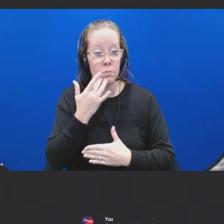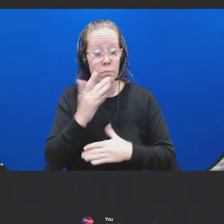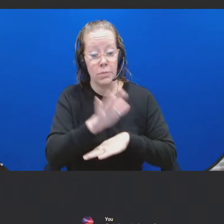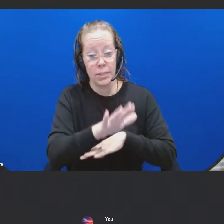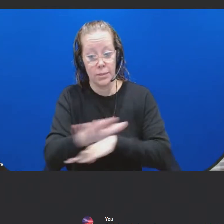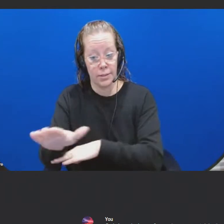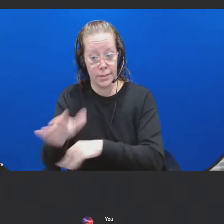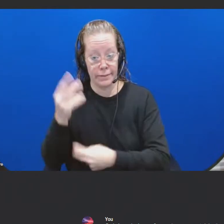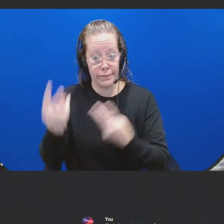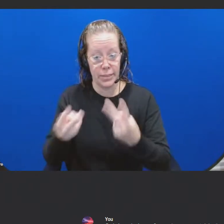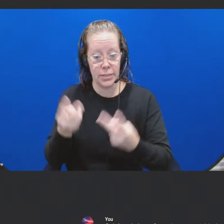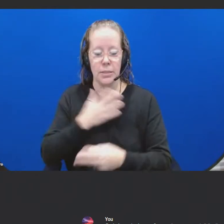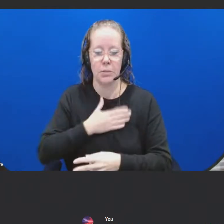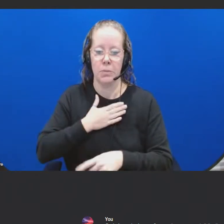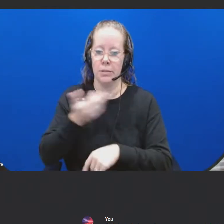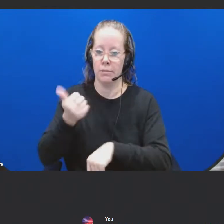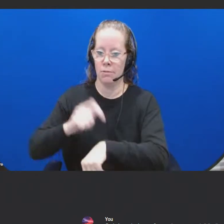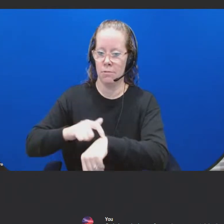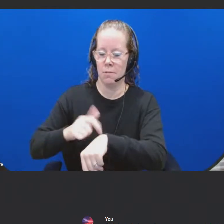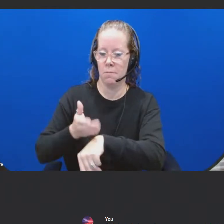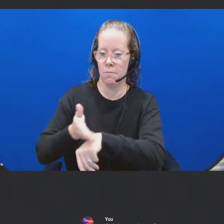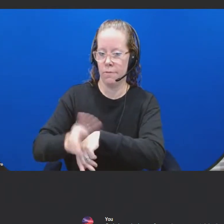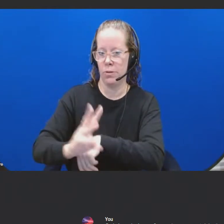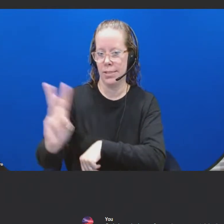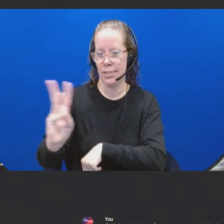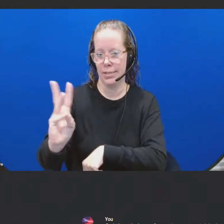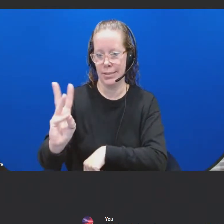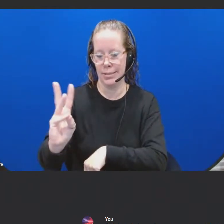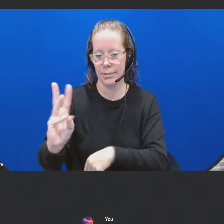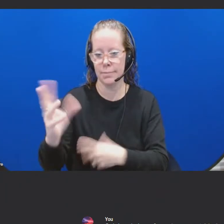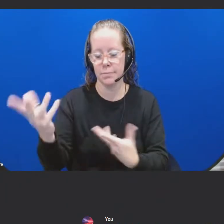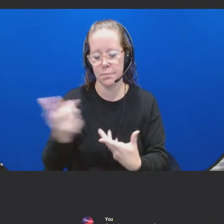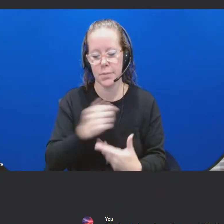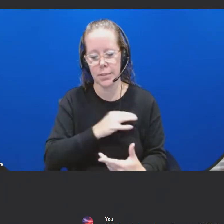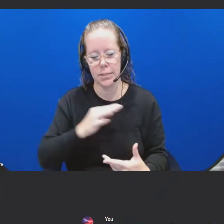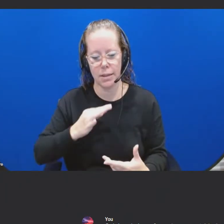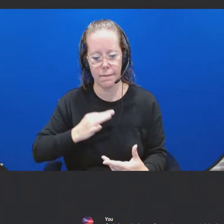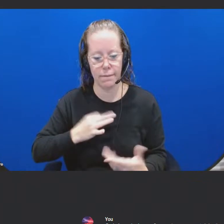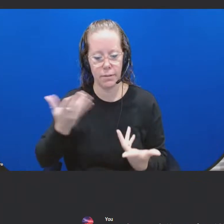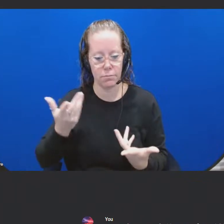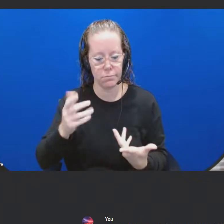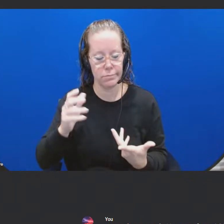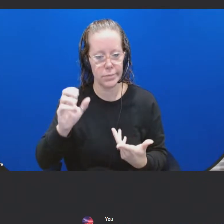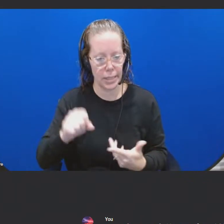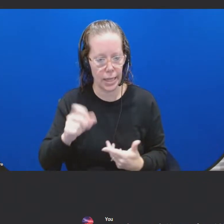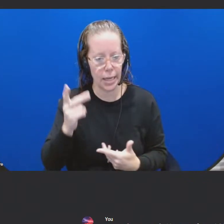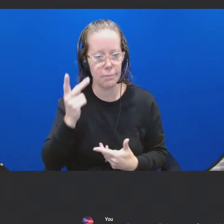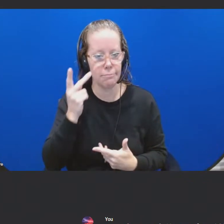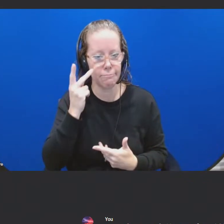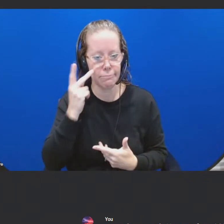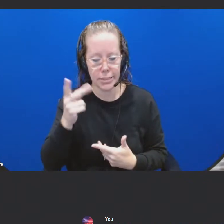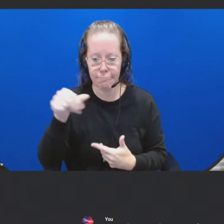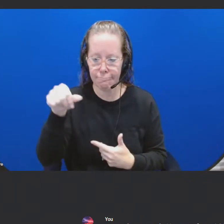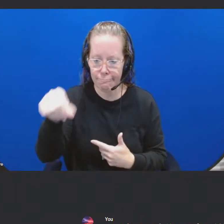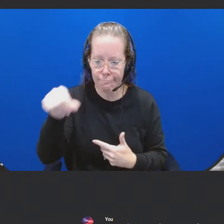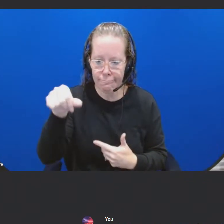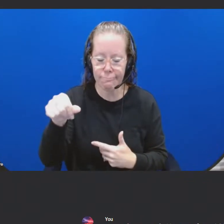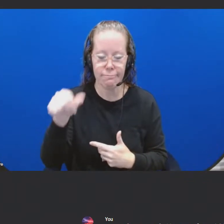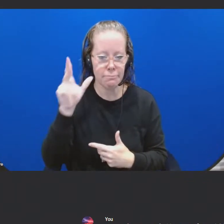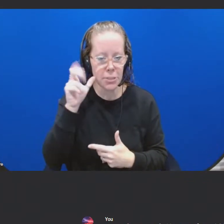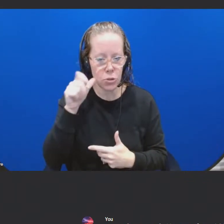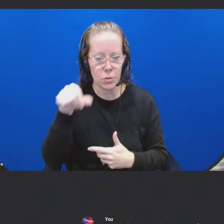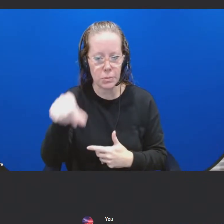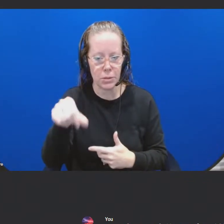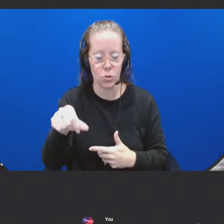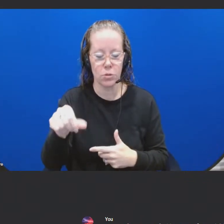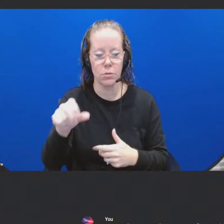come after 6 p.m. when the staff are able to hear the buzzer and are